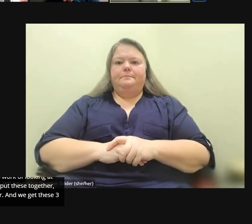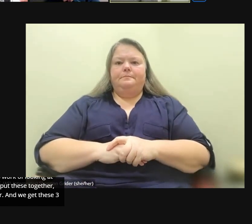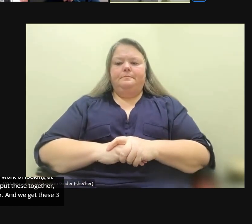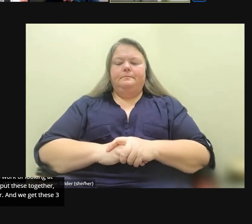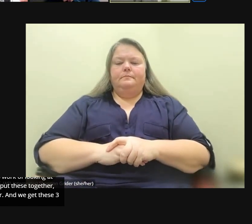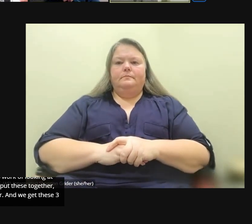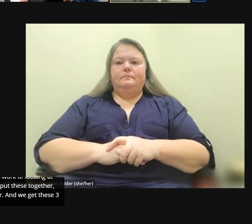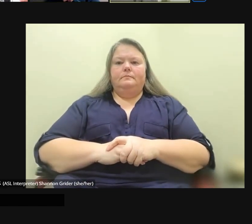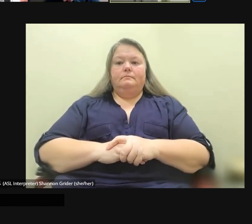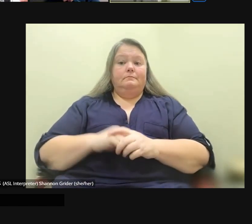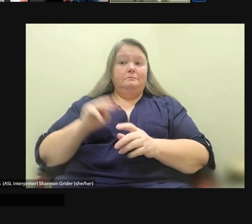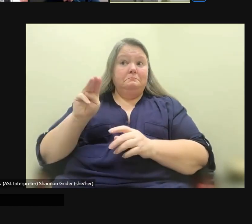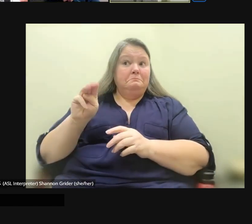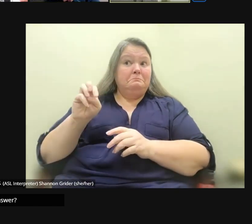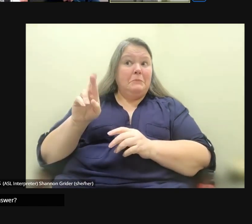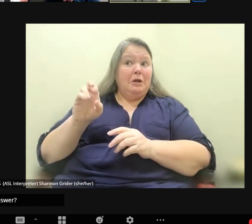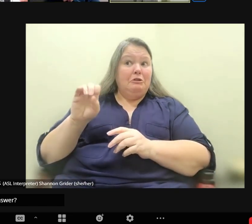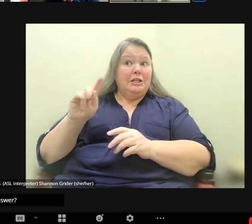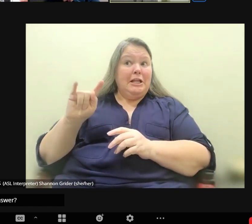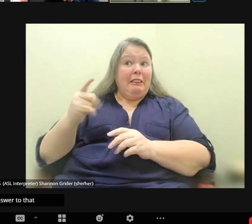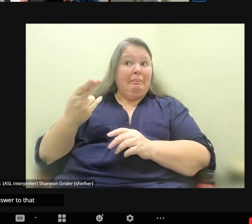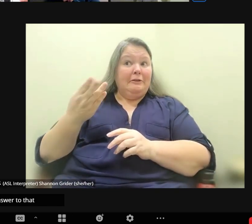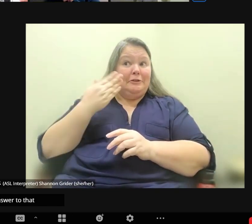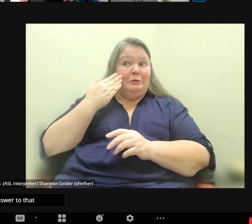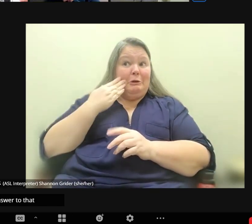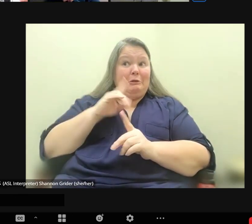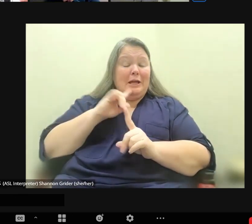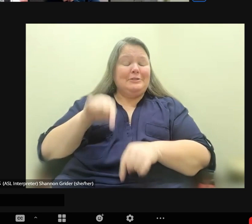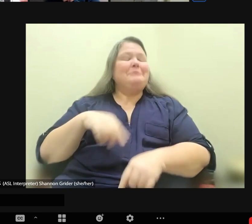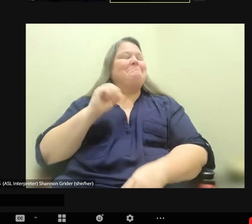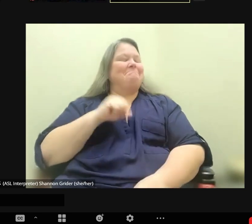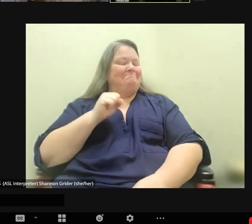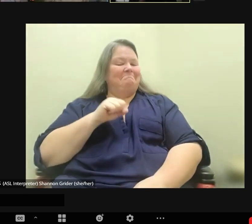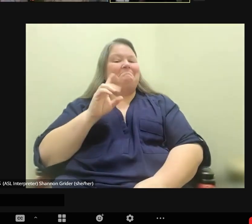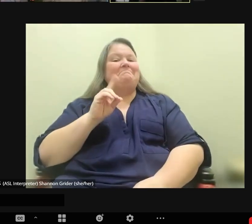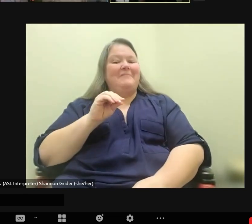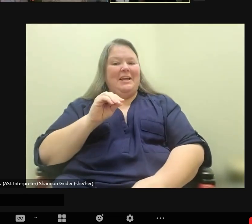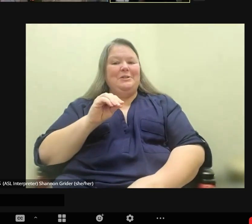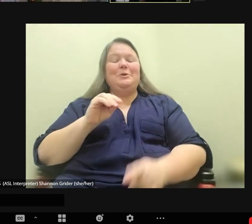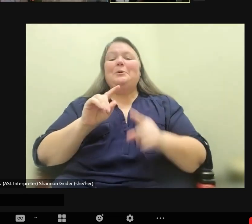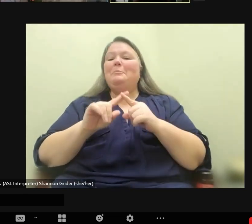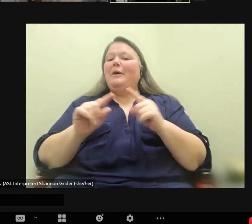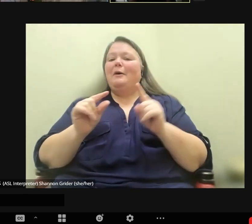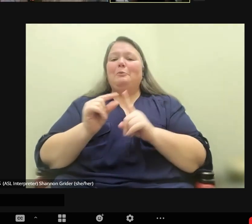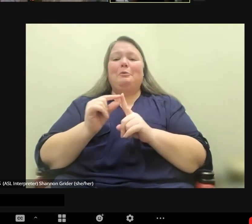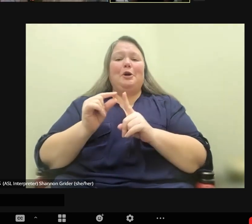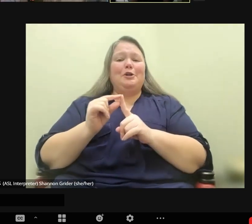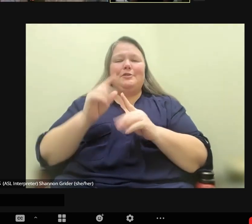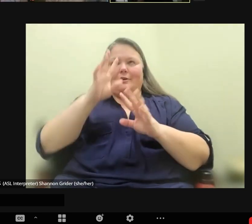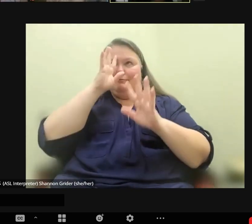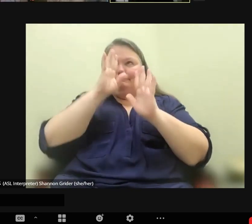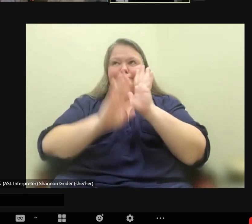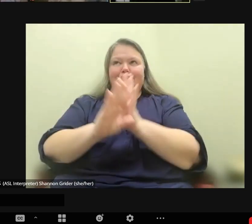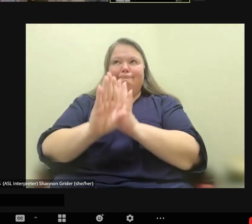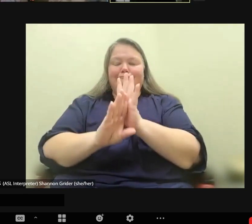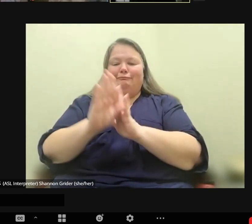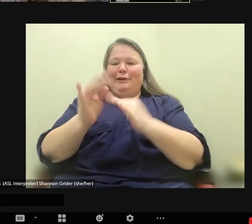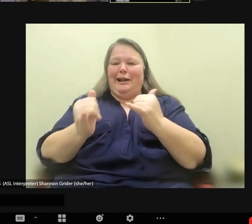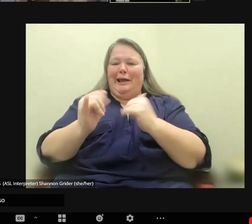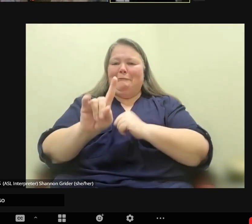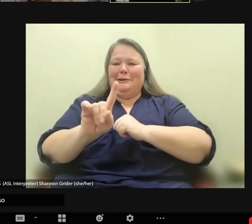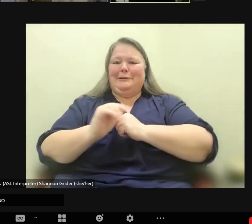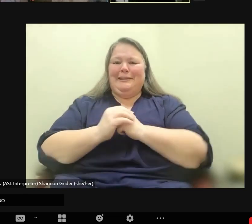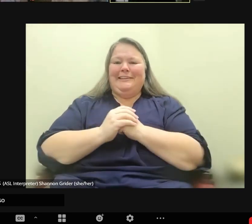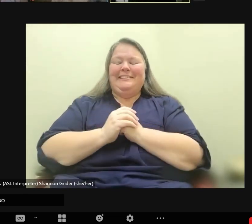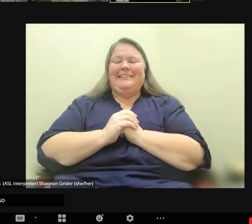Meredith, do you know the answer to that? I do. Words are formulating. So I